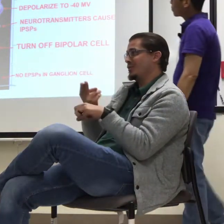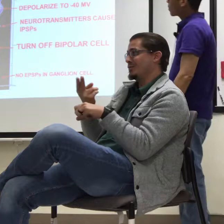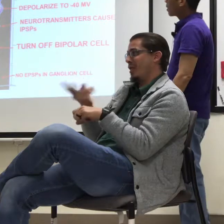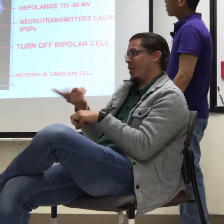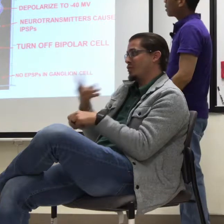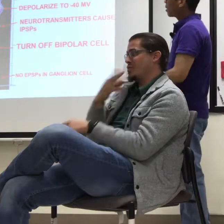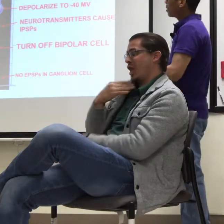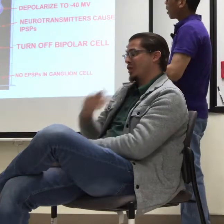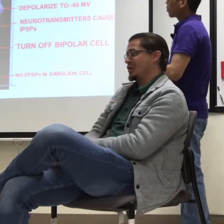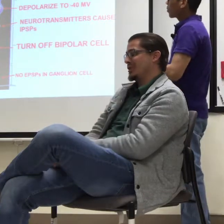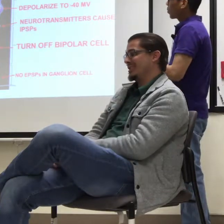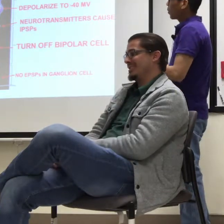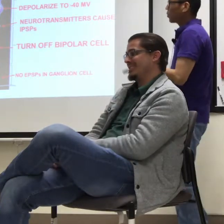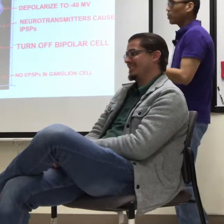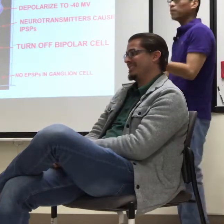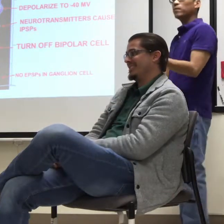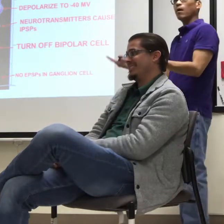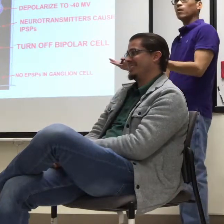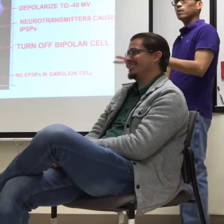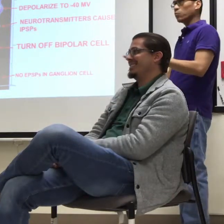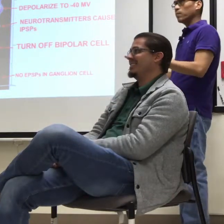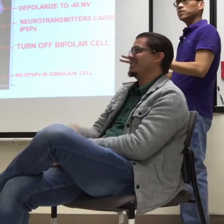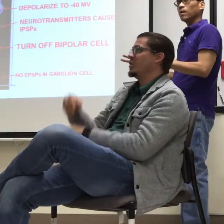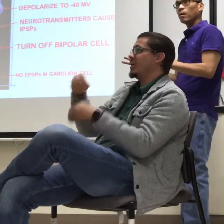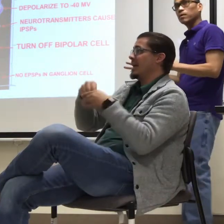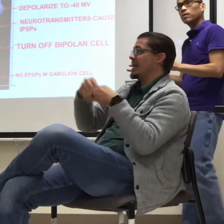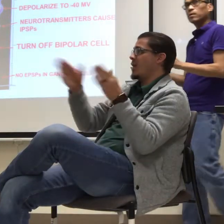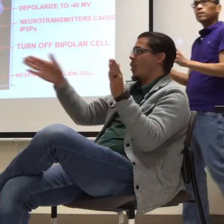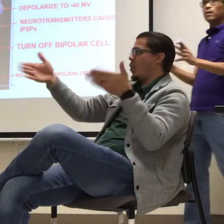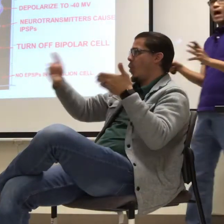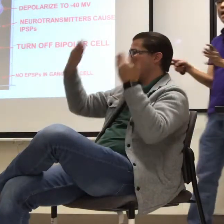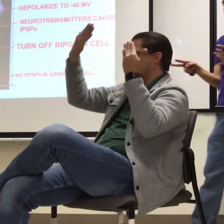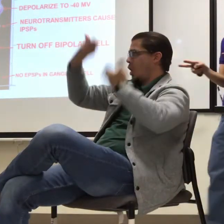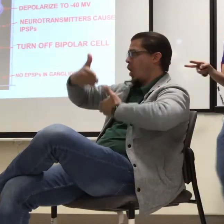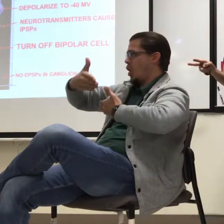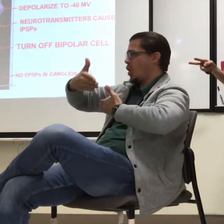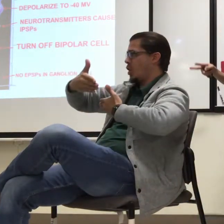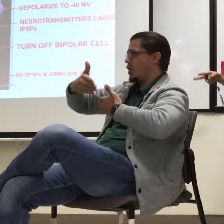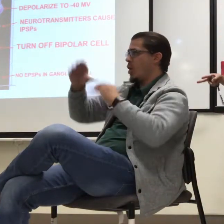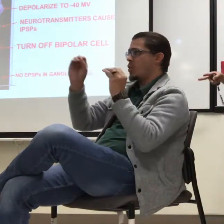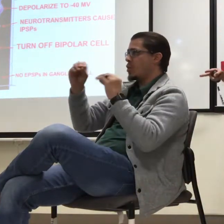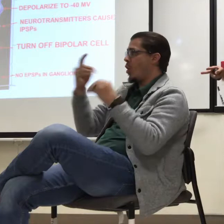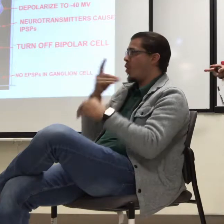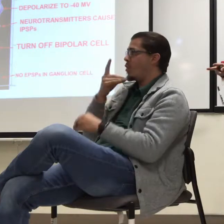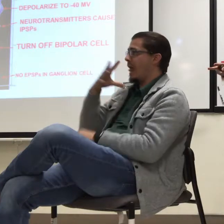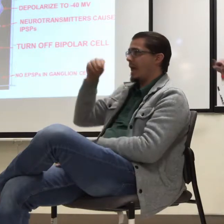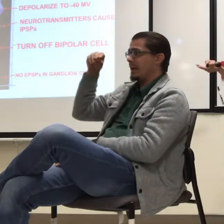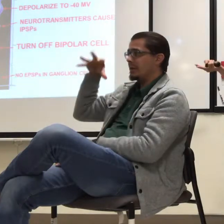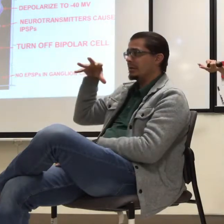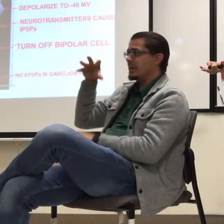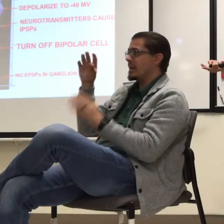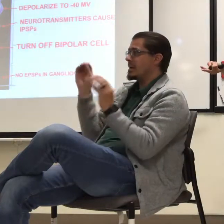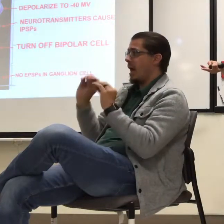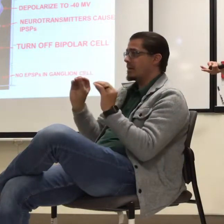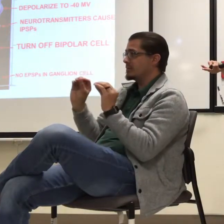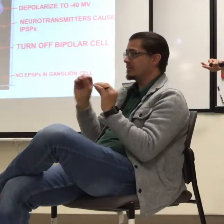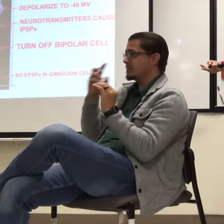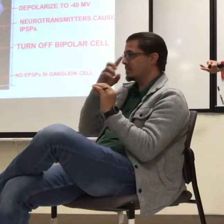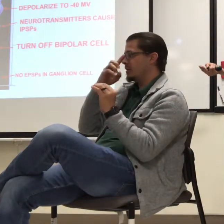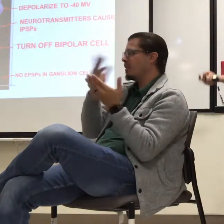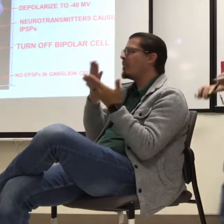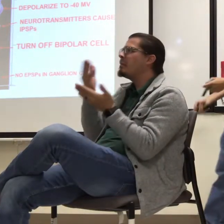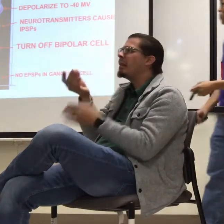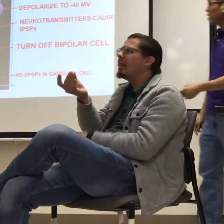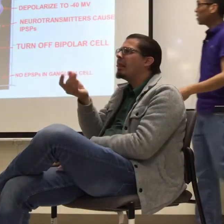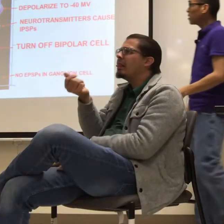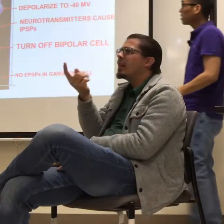Okay, dark current, you're in the dark. The room is dark, absence of light, basically. Maybe there's a little